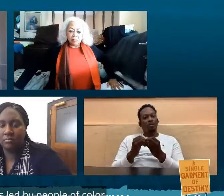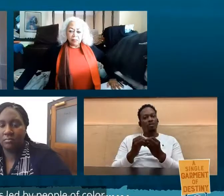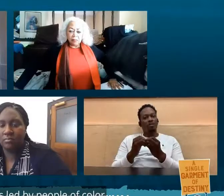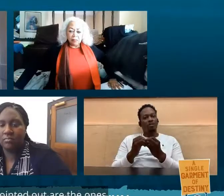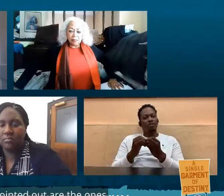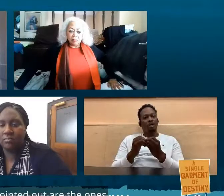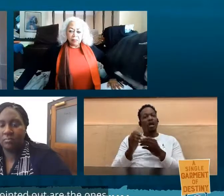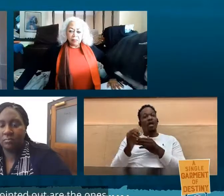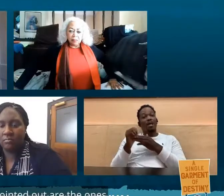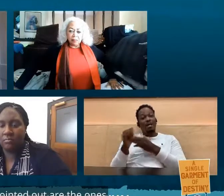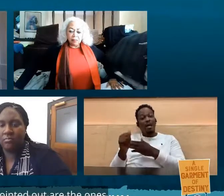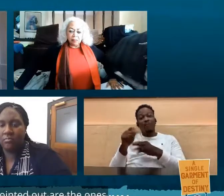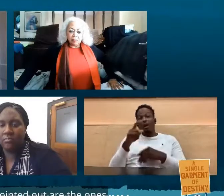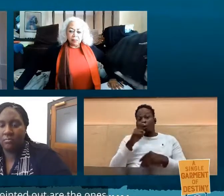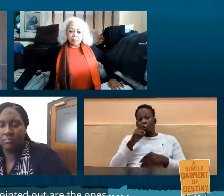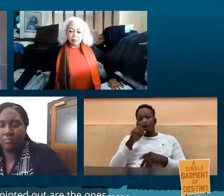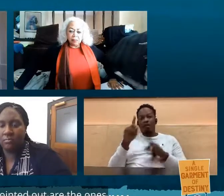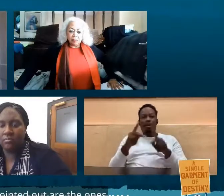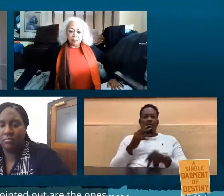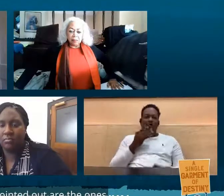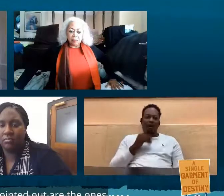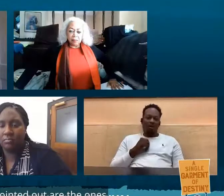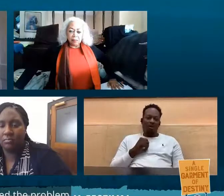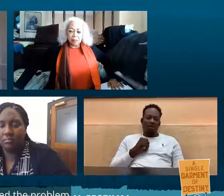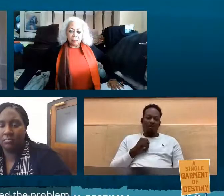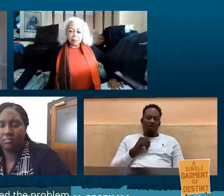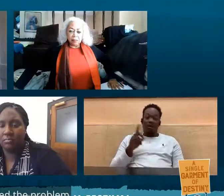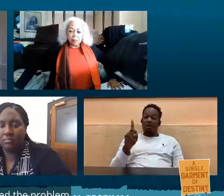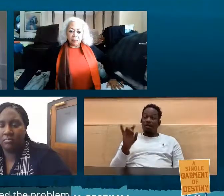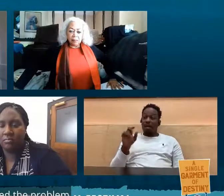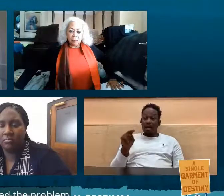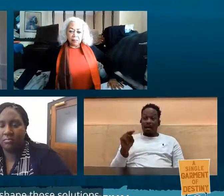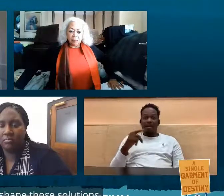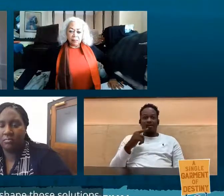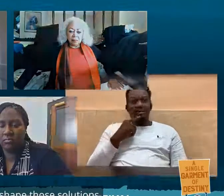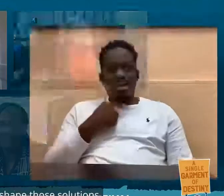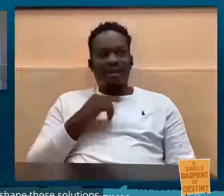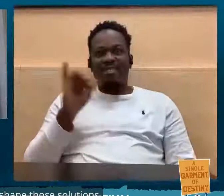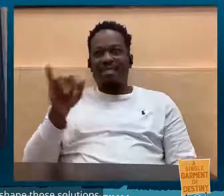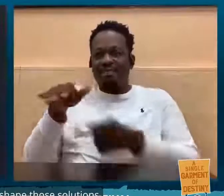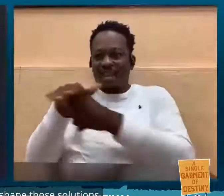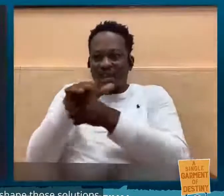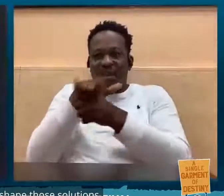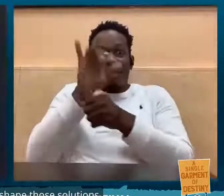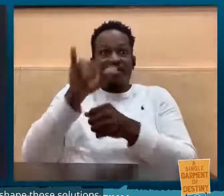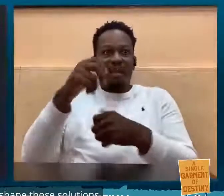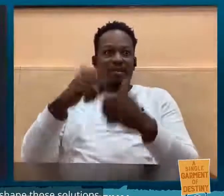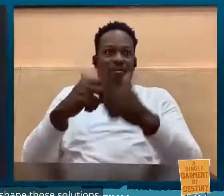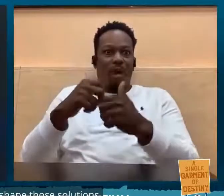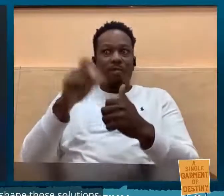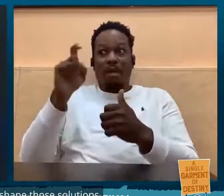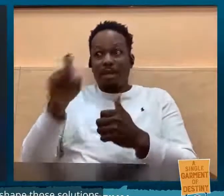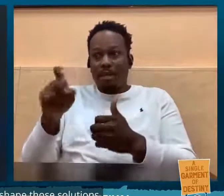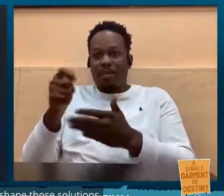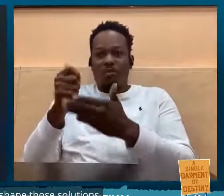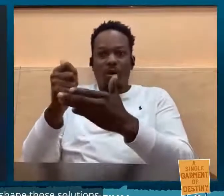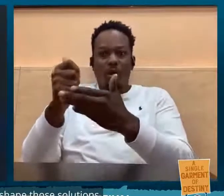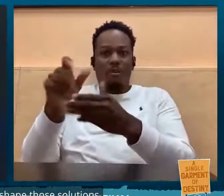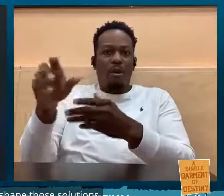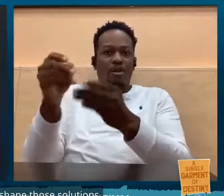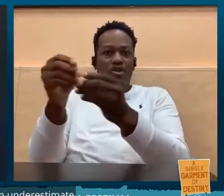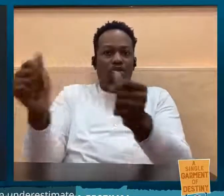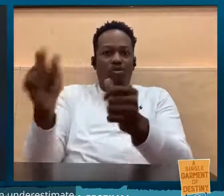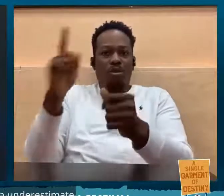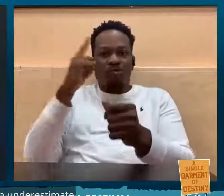of color whom, as Diane pointed out, are the ones closest to the problem and need to help shape the